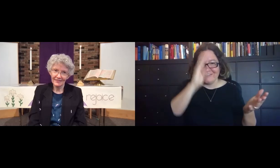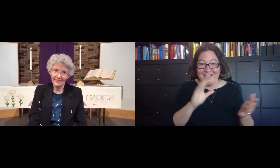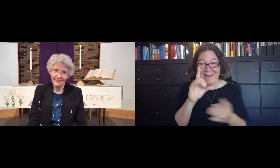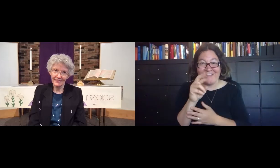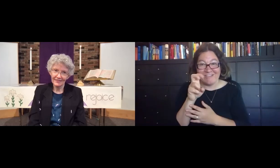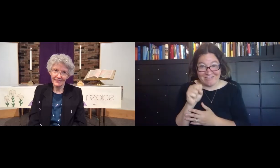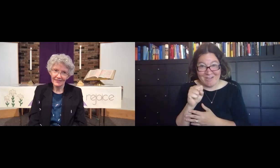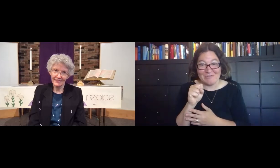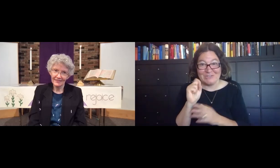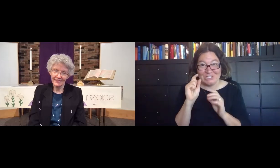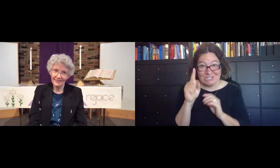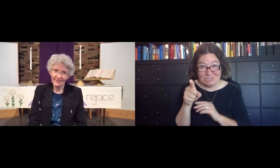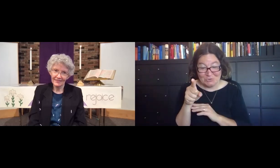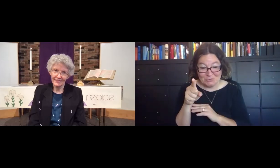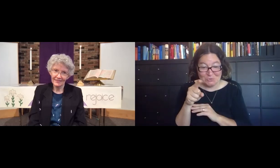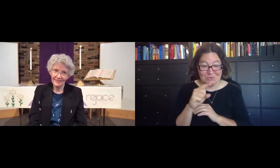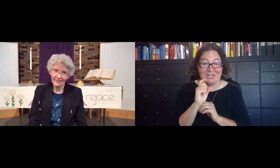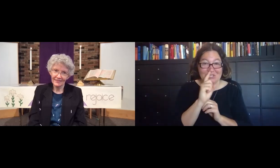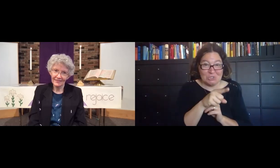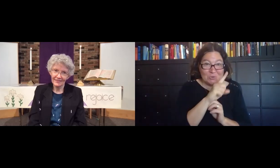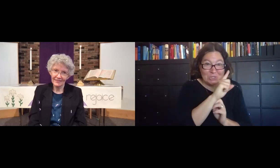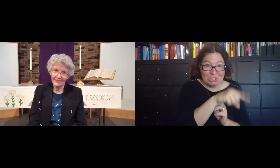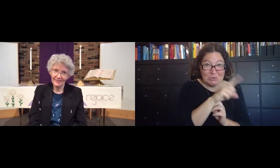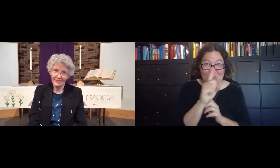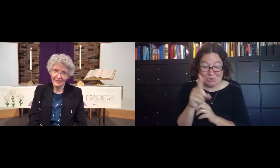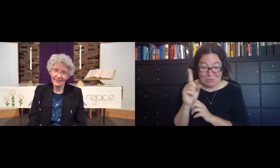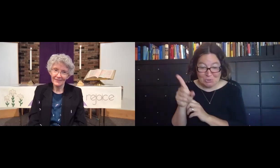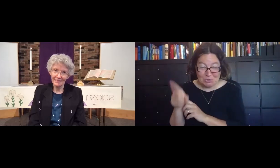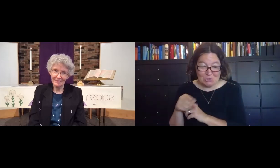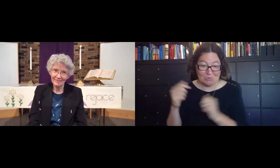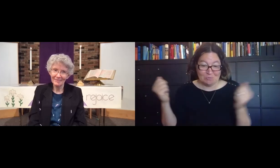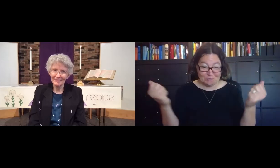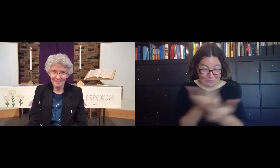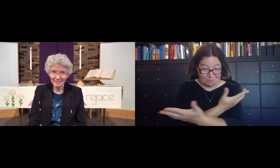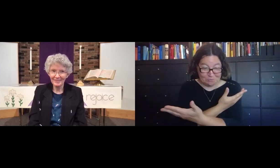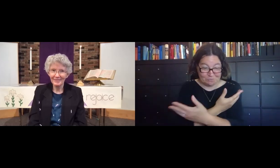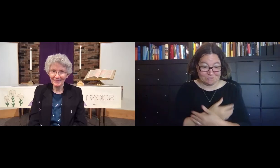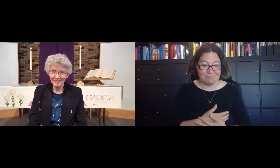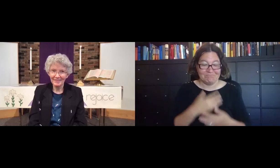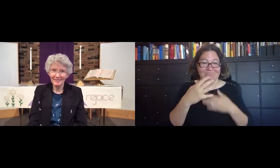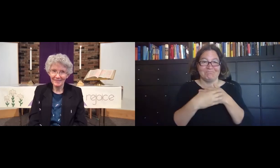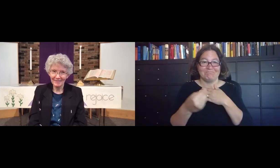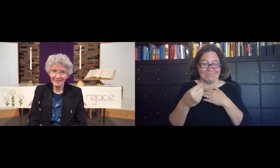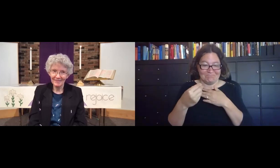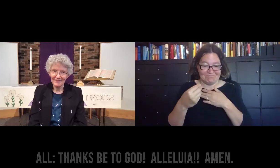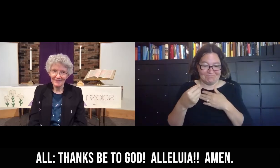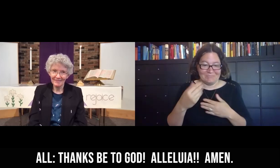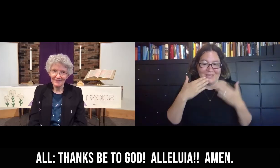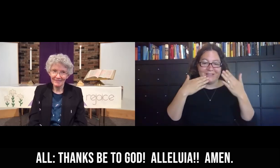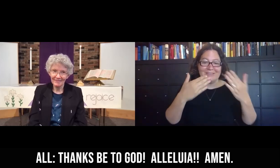good news. God loves you. And you and you and you and you and everyone. And so